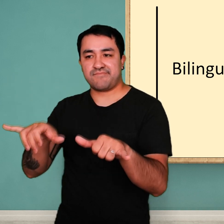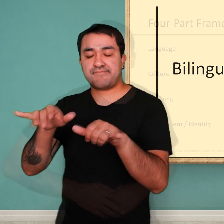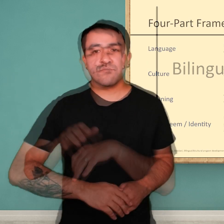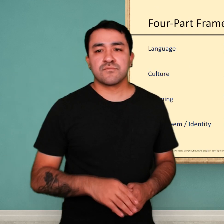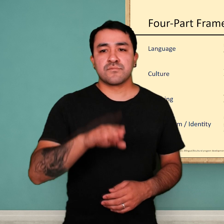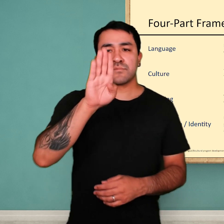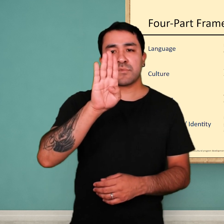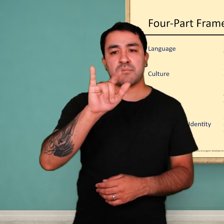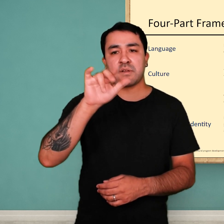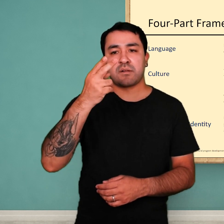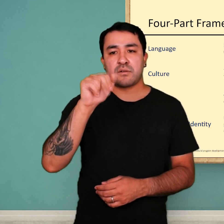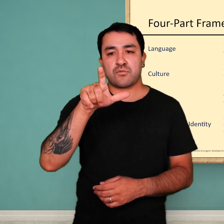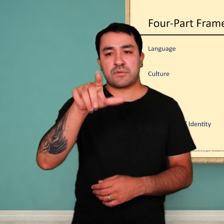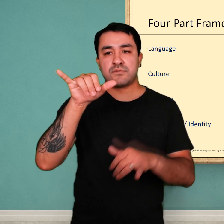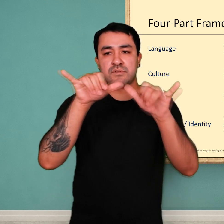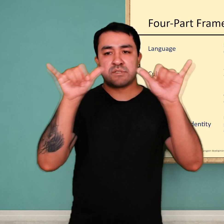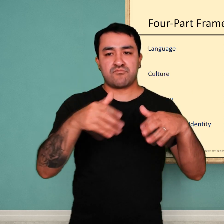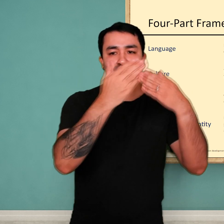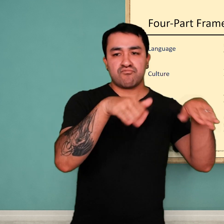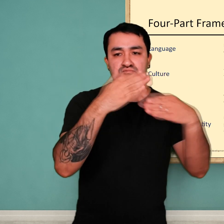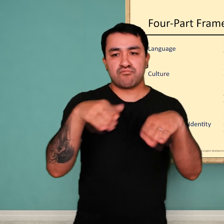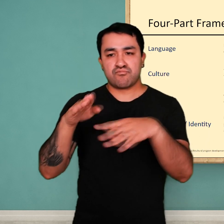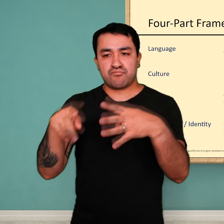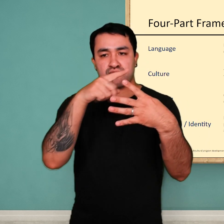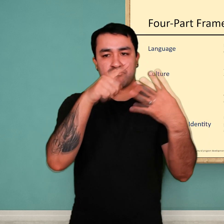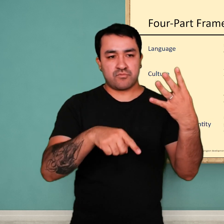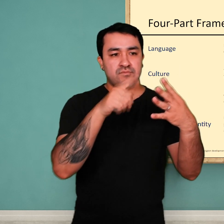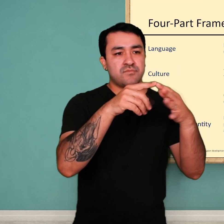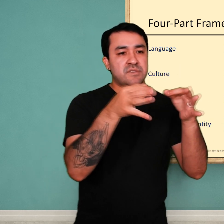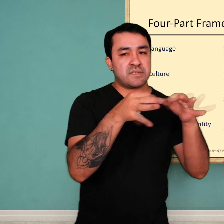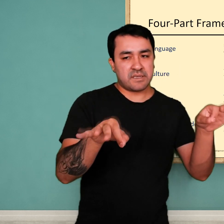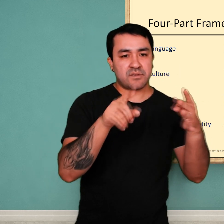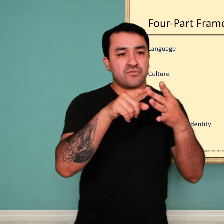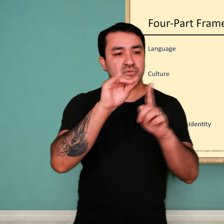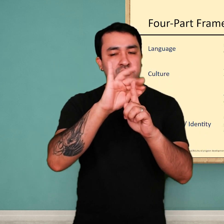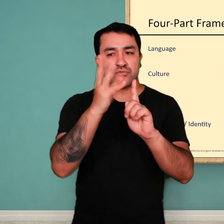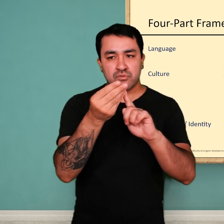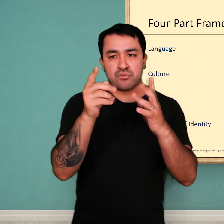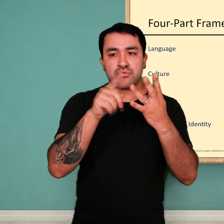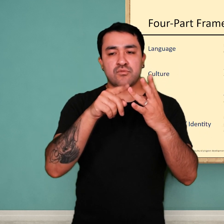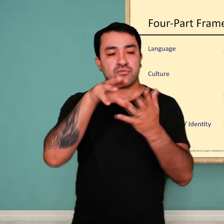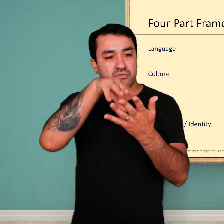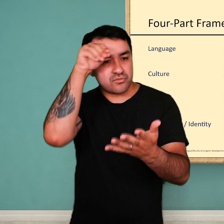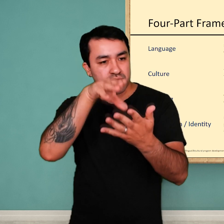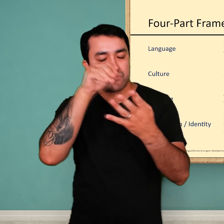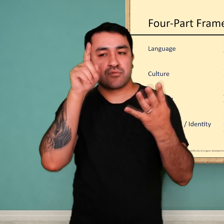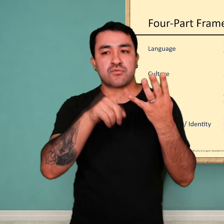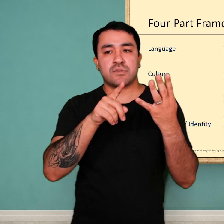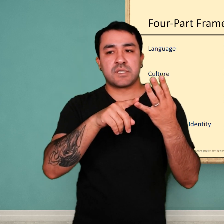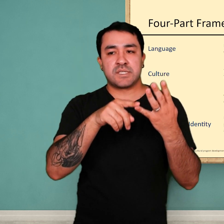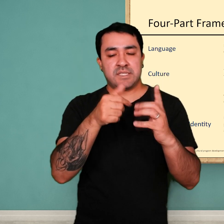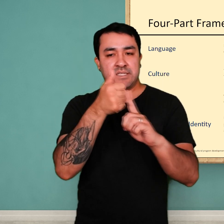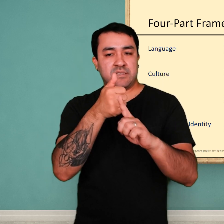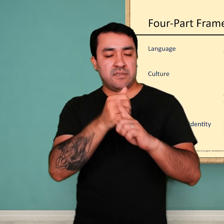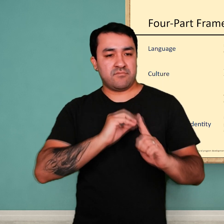The bilingual framework is made of 4 parts: language, culture, learning, and